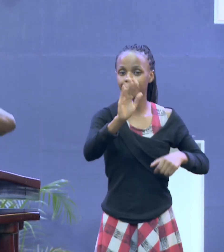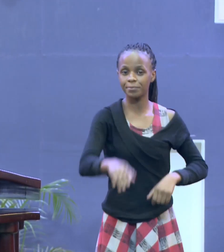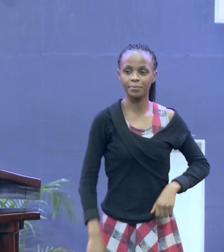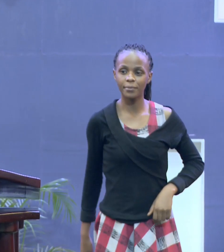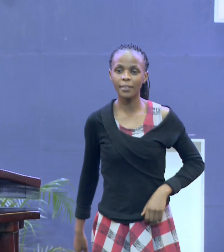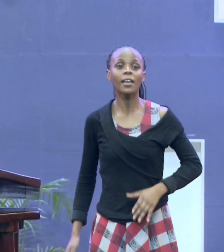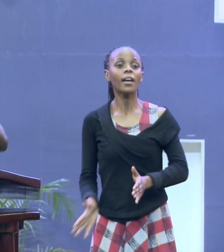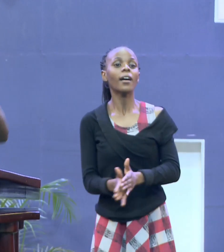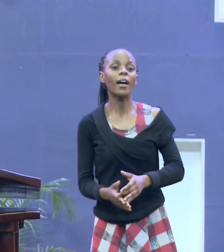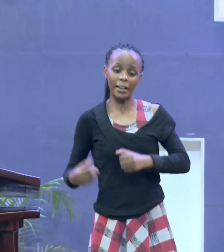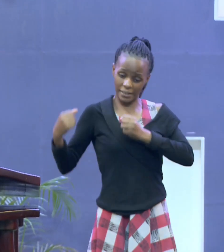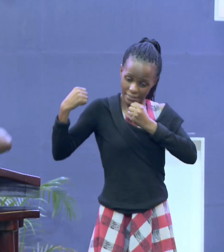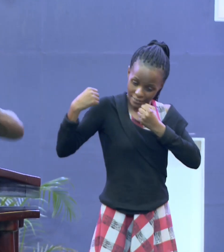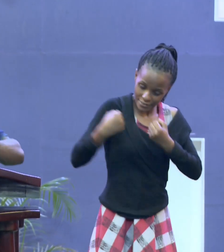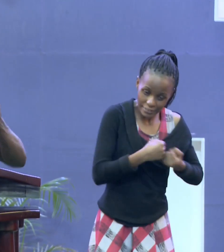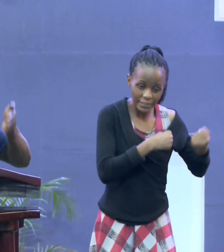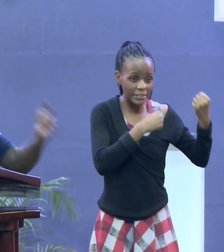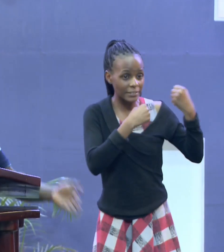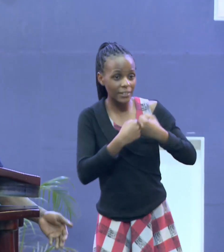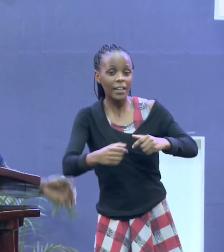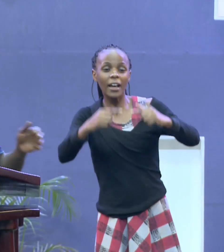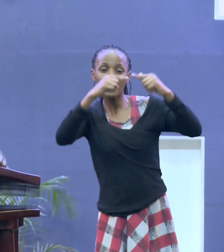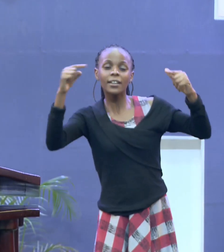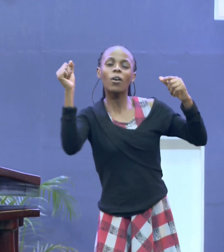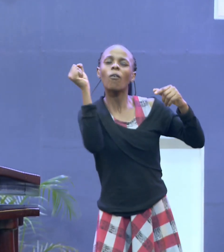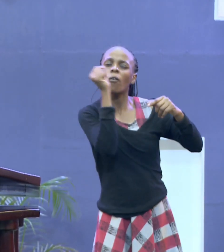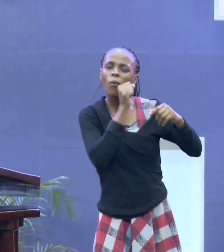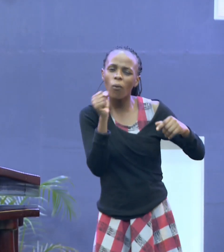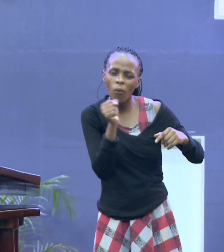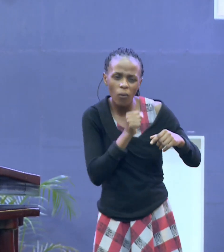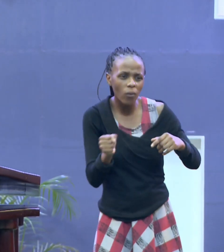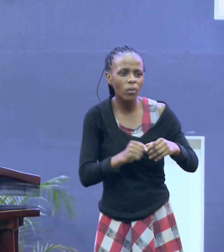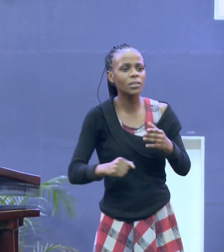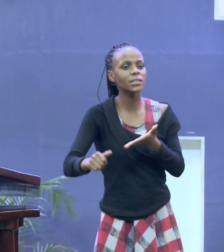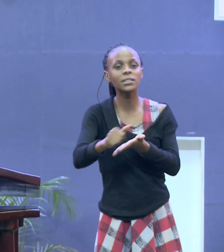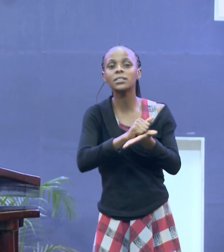And fight against the old conformity.